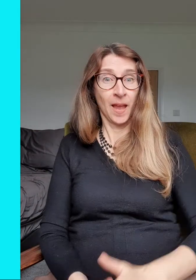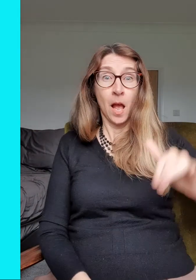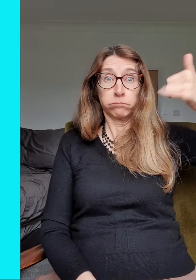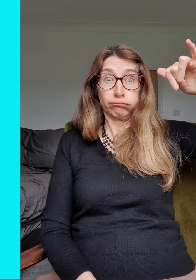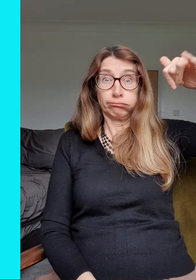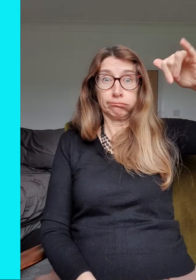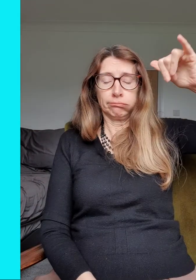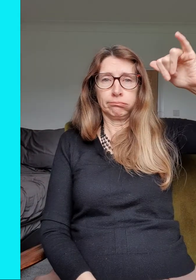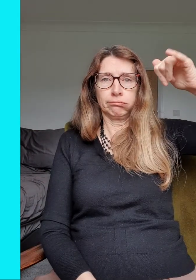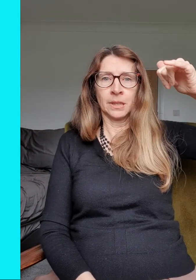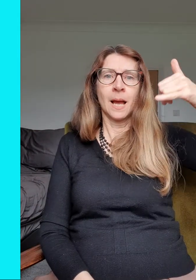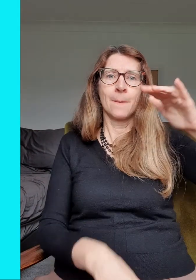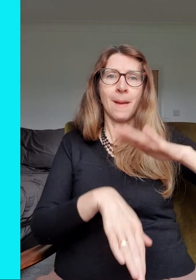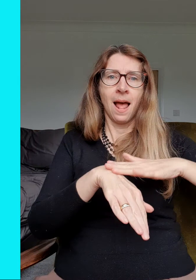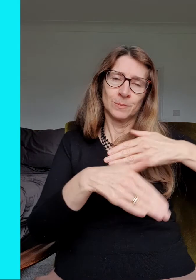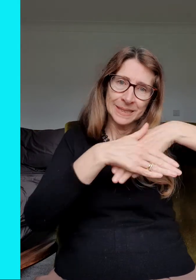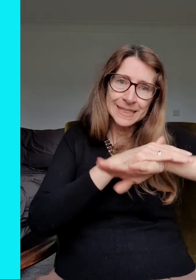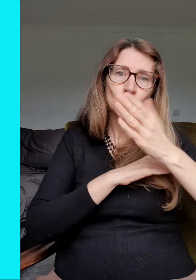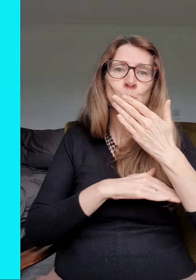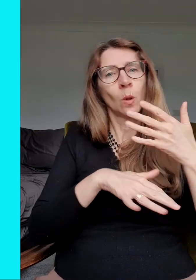Then the bell rang and everyone went